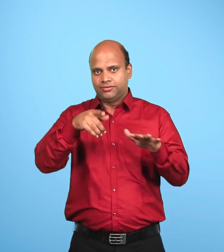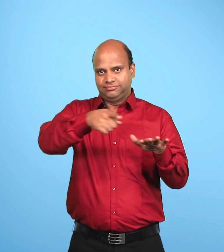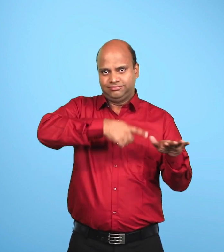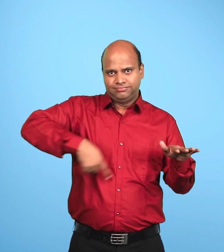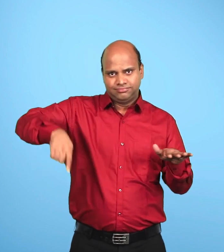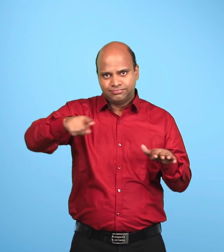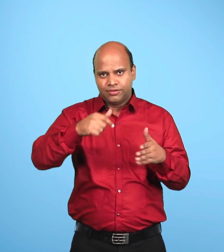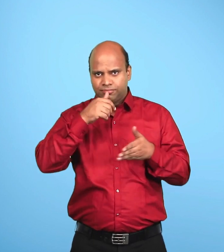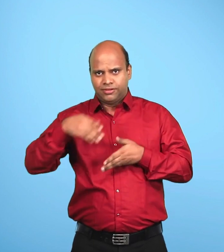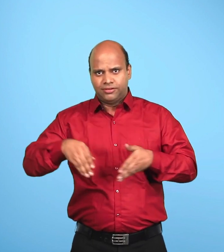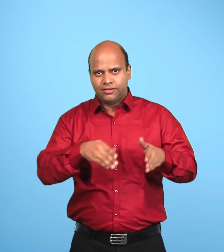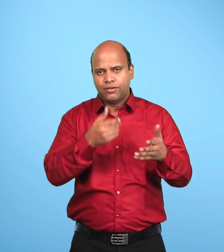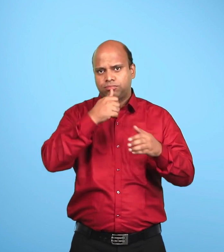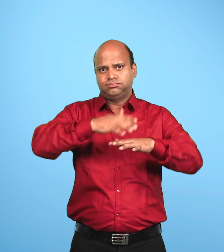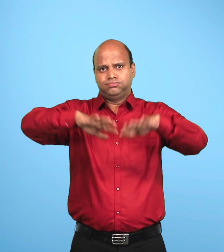examples of aquatic habitats.